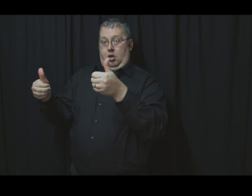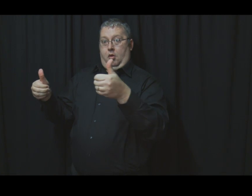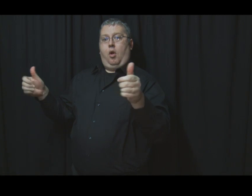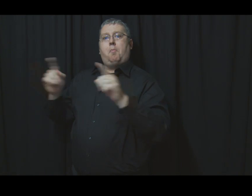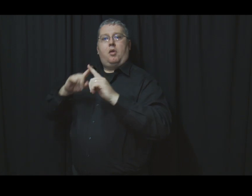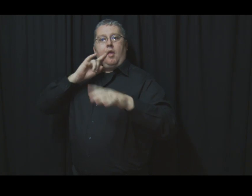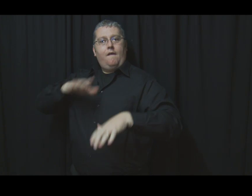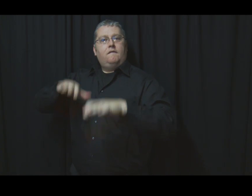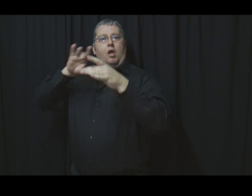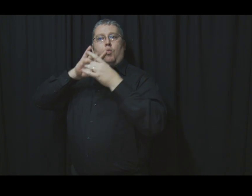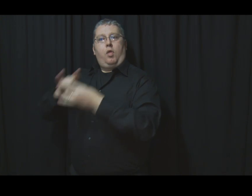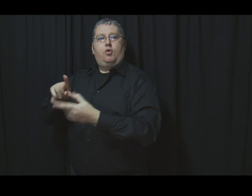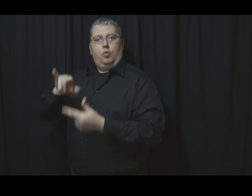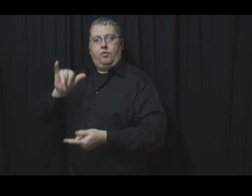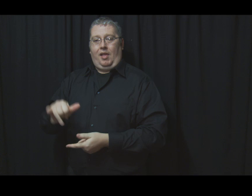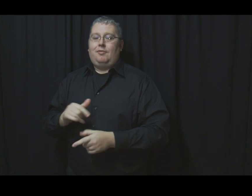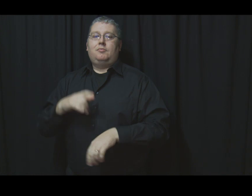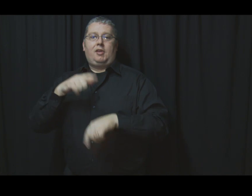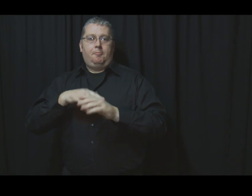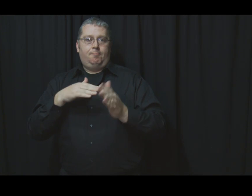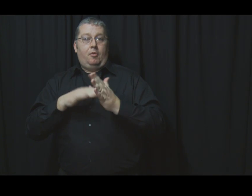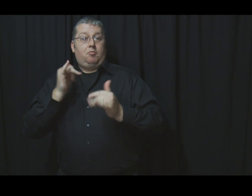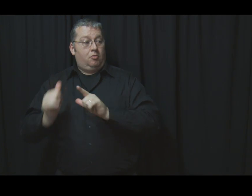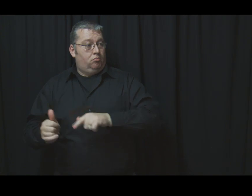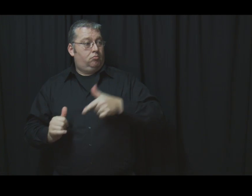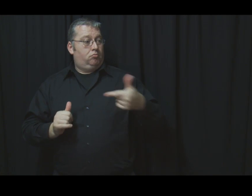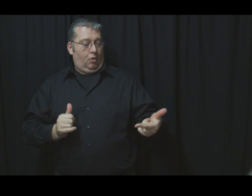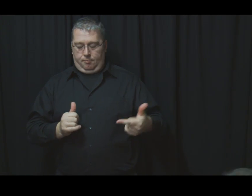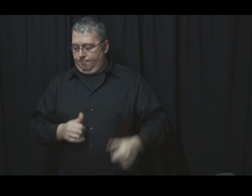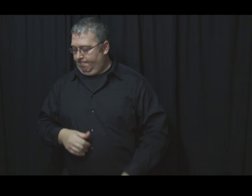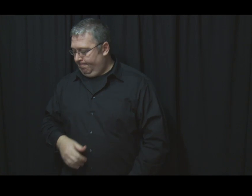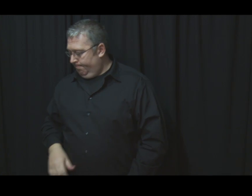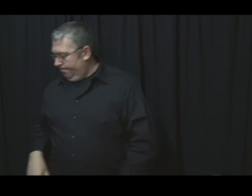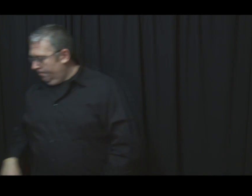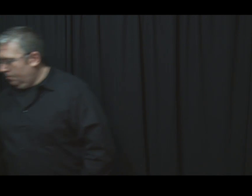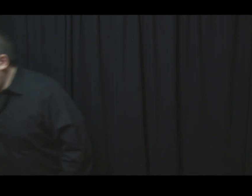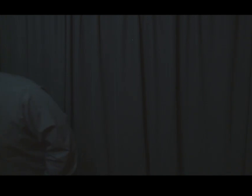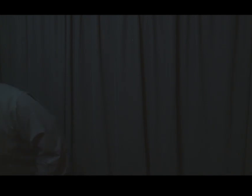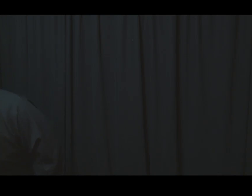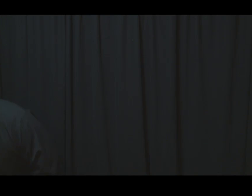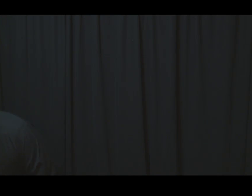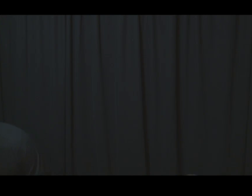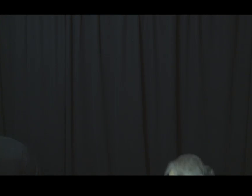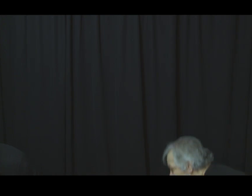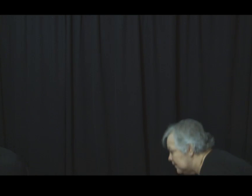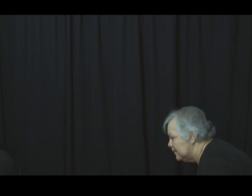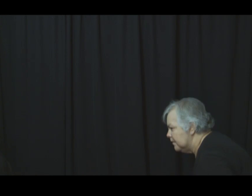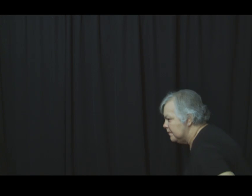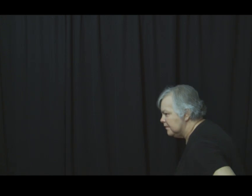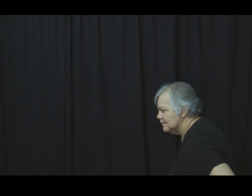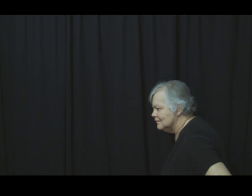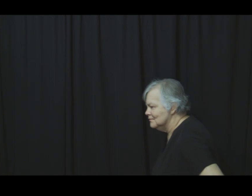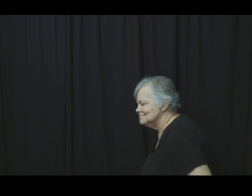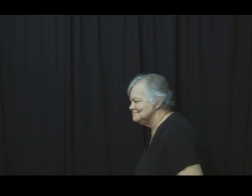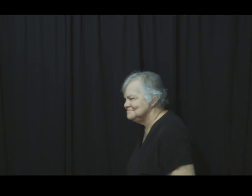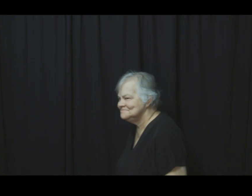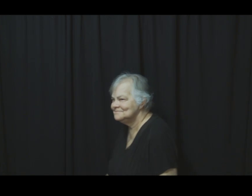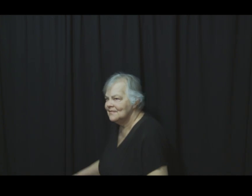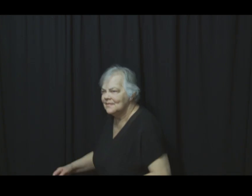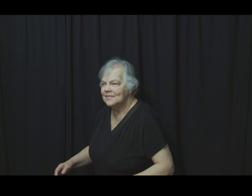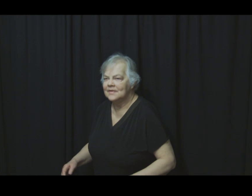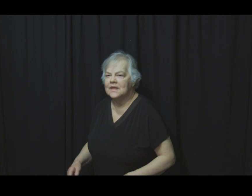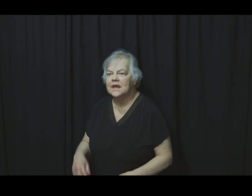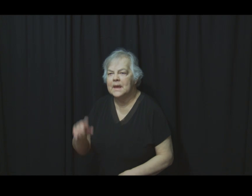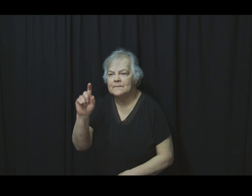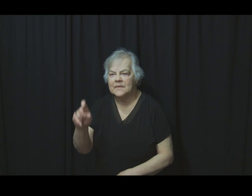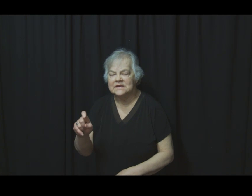do with that. And time on that. Mr. Nye, a response. It must have been easier for you to explain this